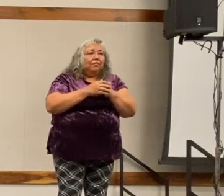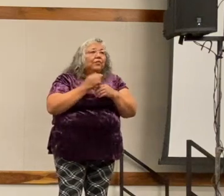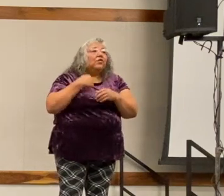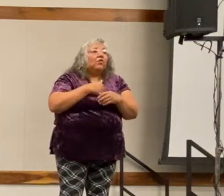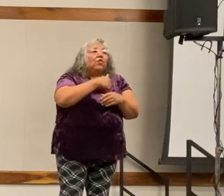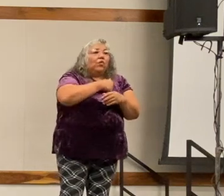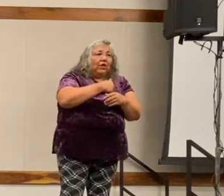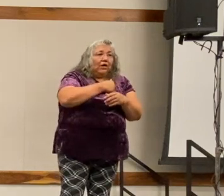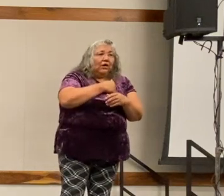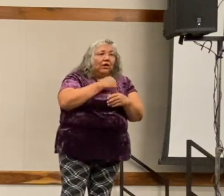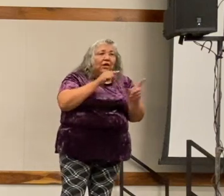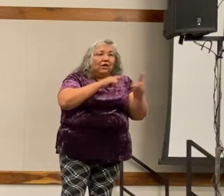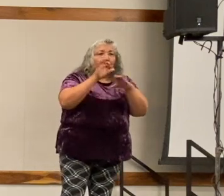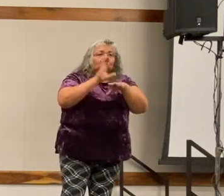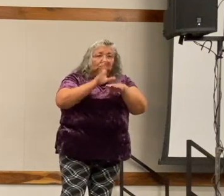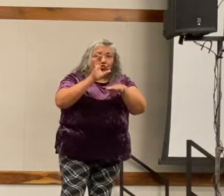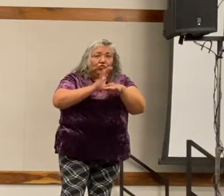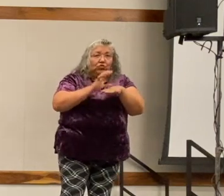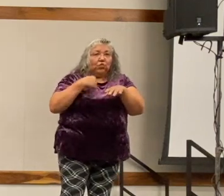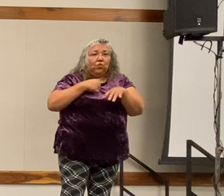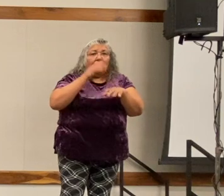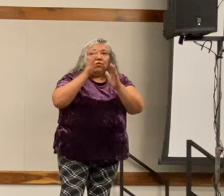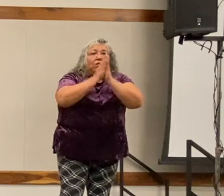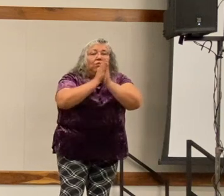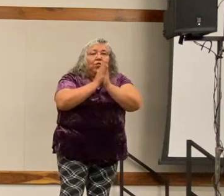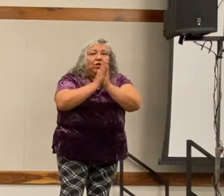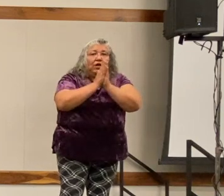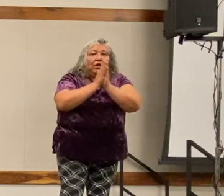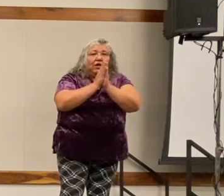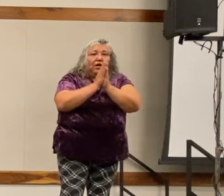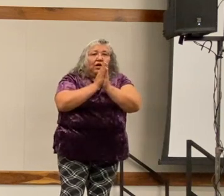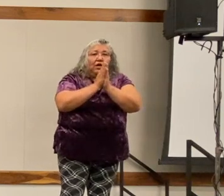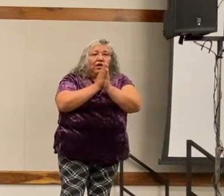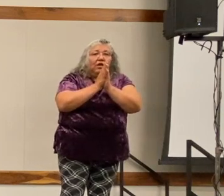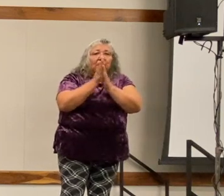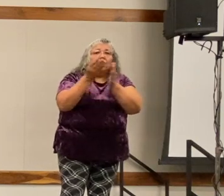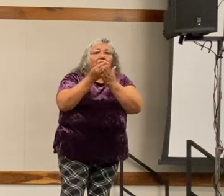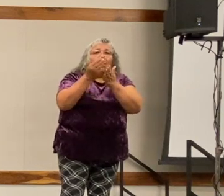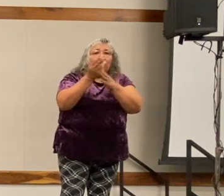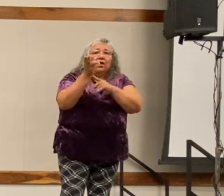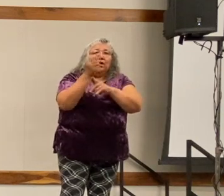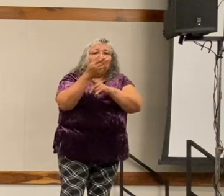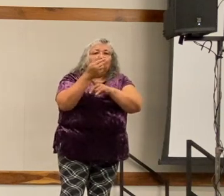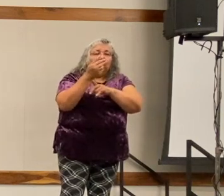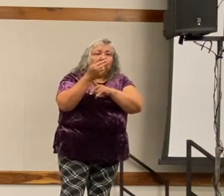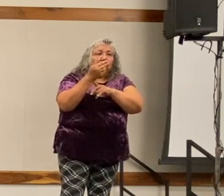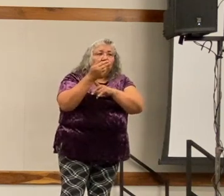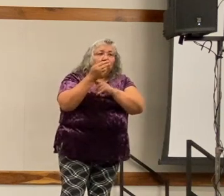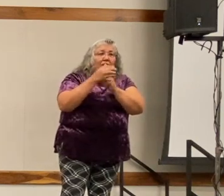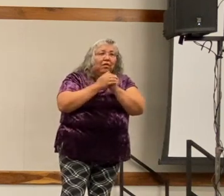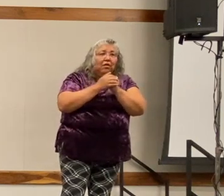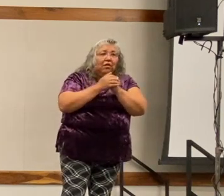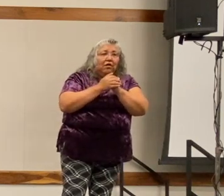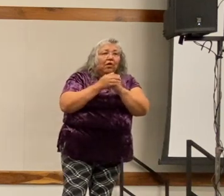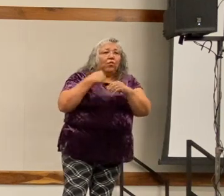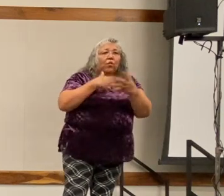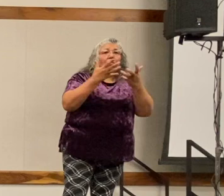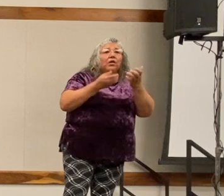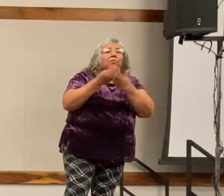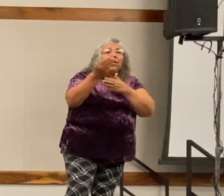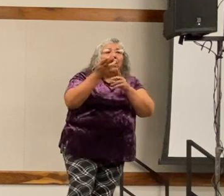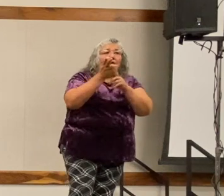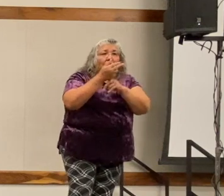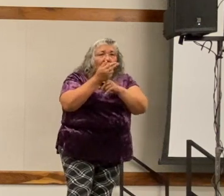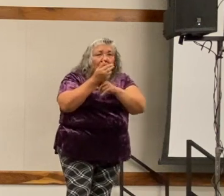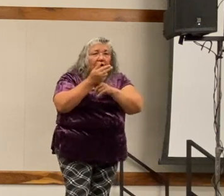we, as a church, we have been praying in to buying a hotel. We want to buy a